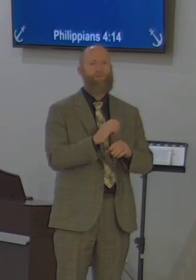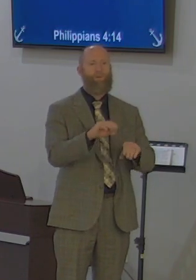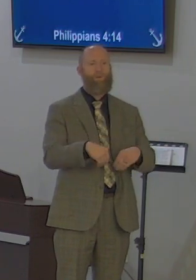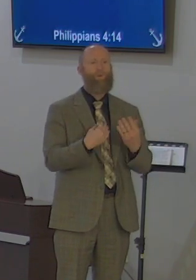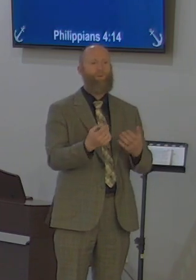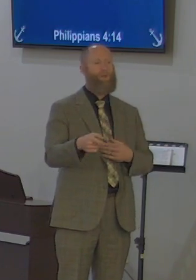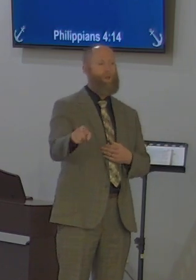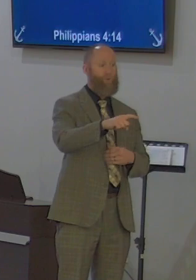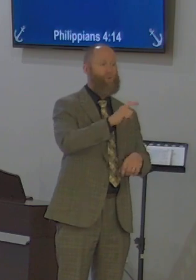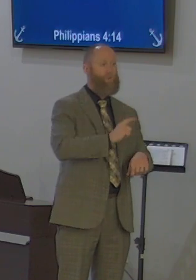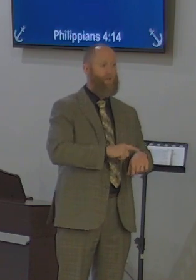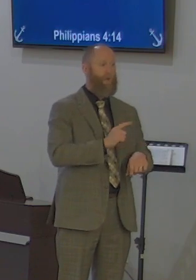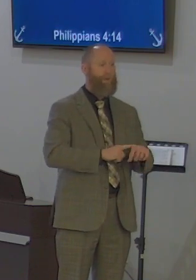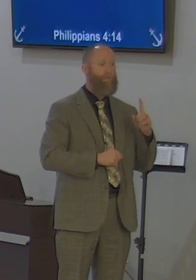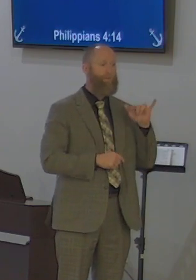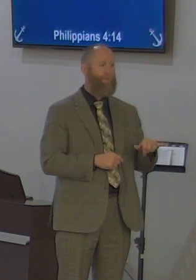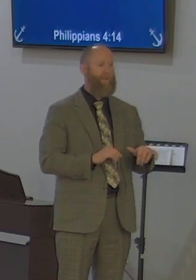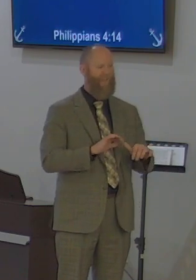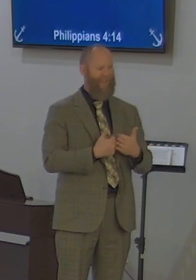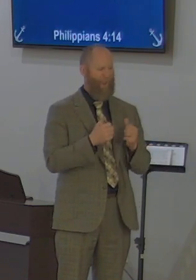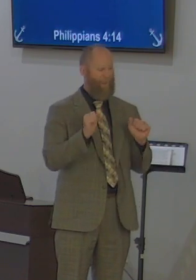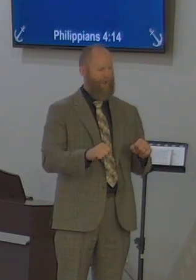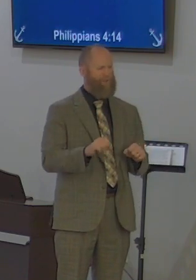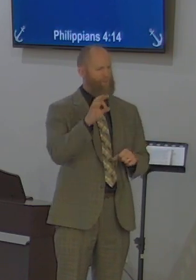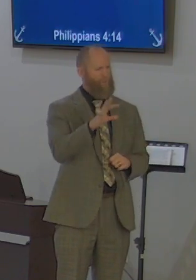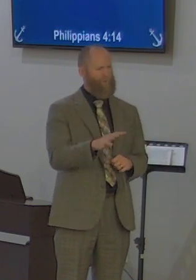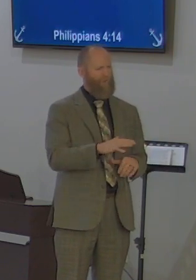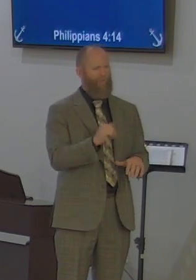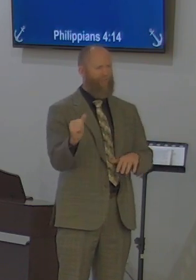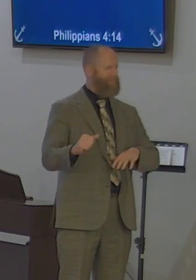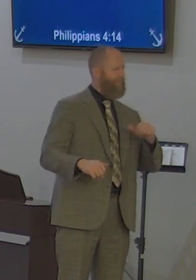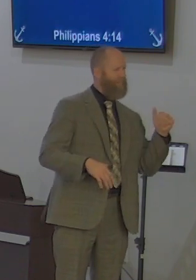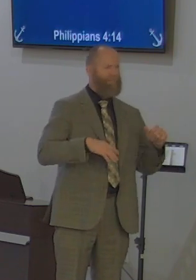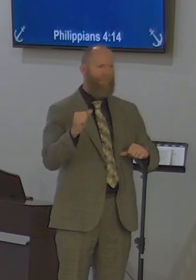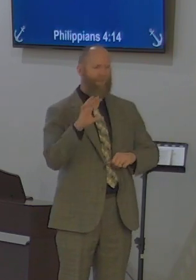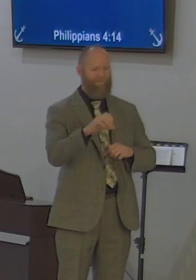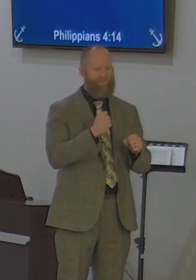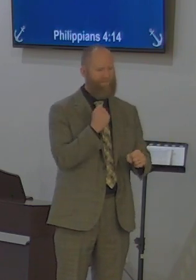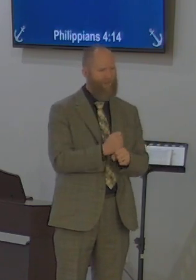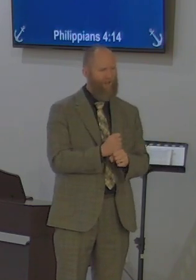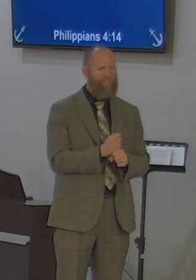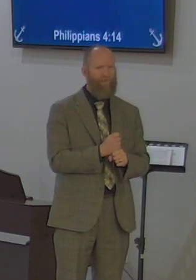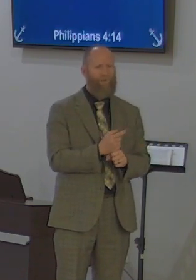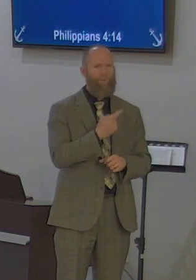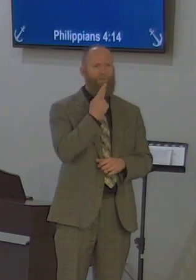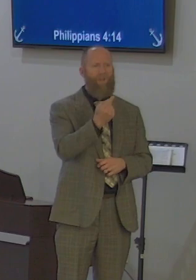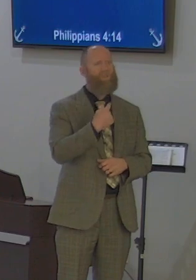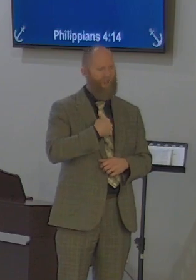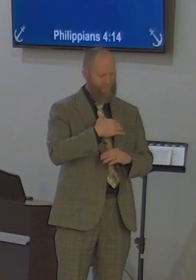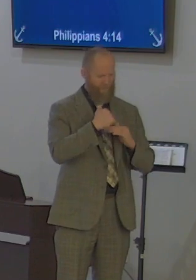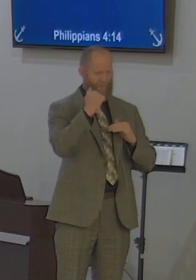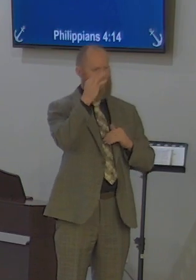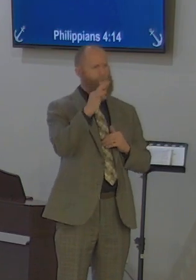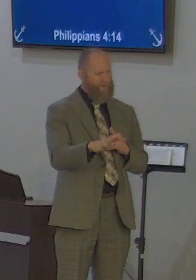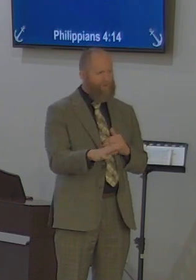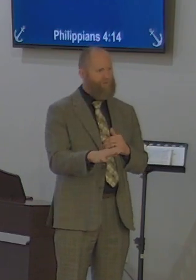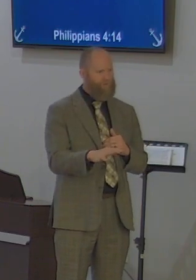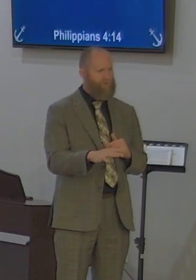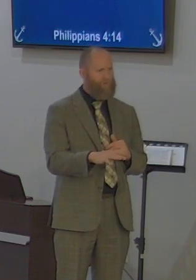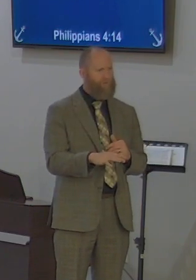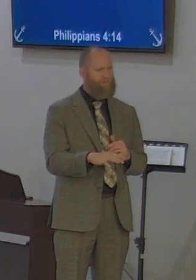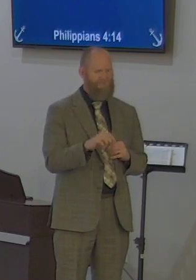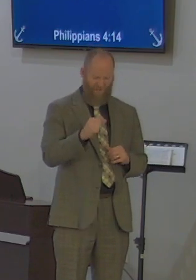How could a preacher leave every 5 years, having professed a call of God on one end and a call of God in the